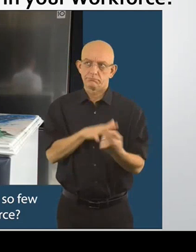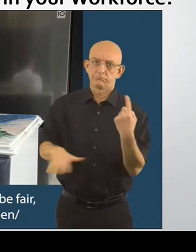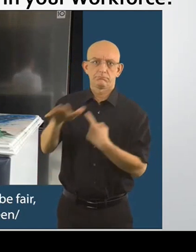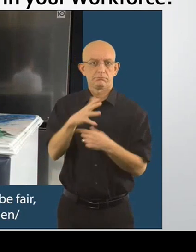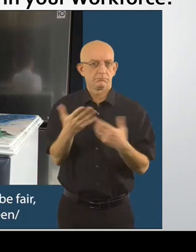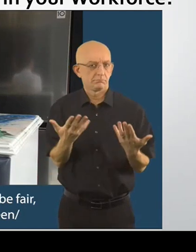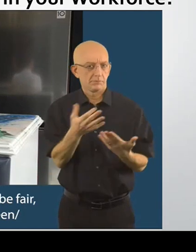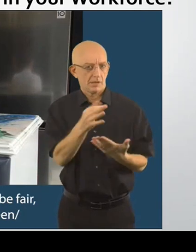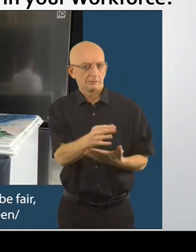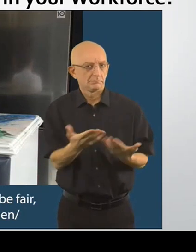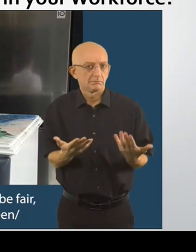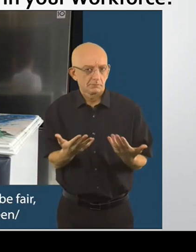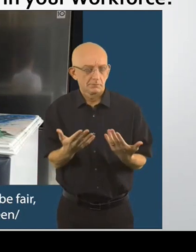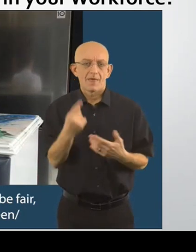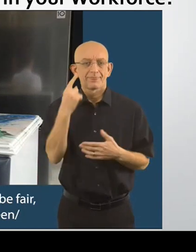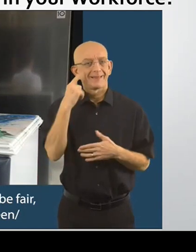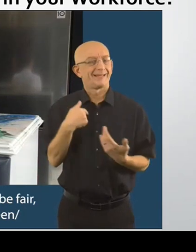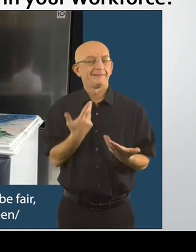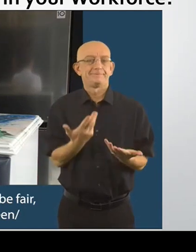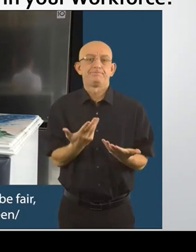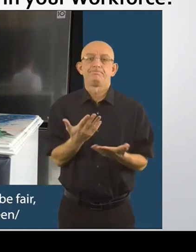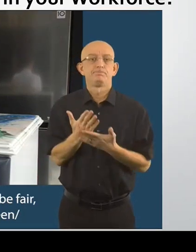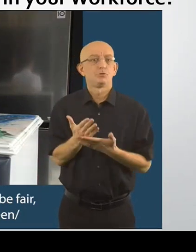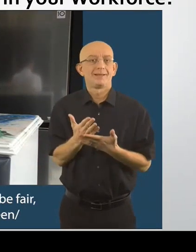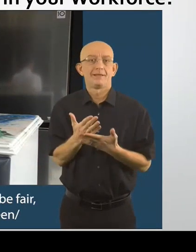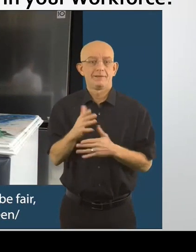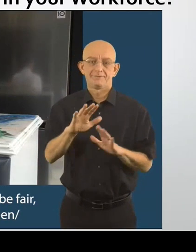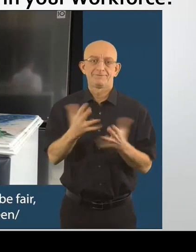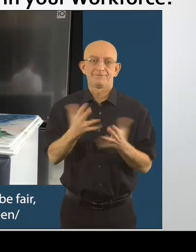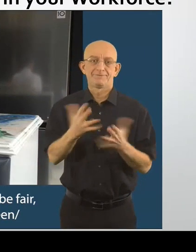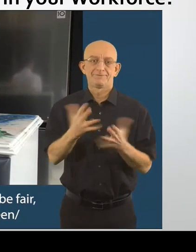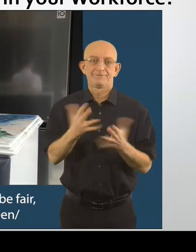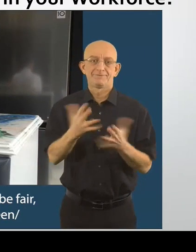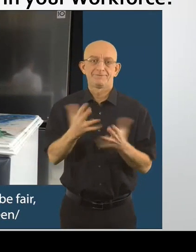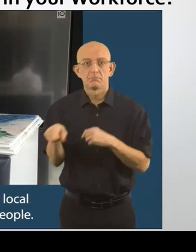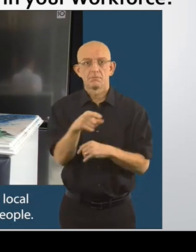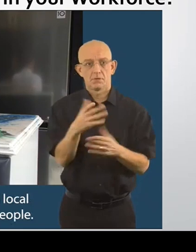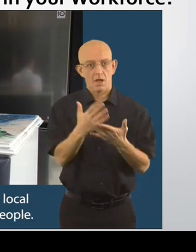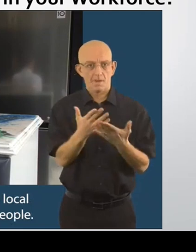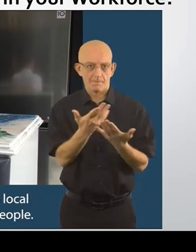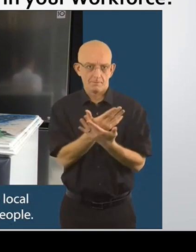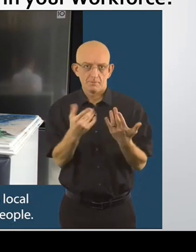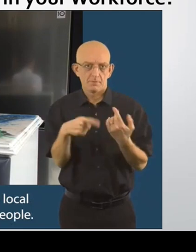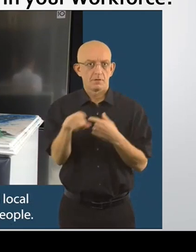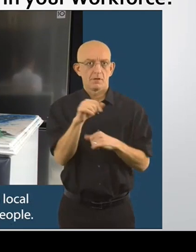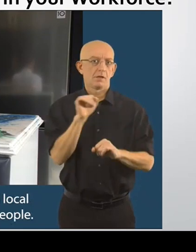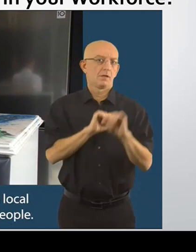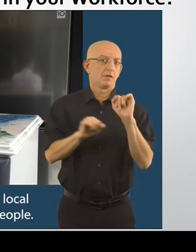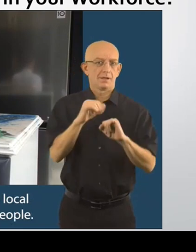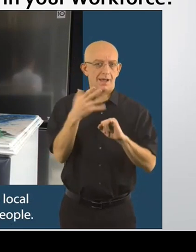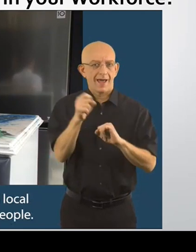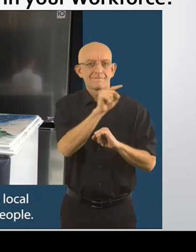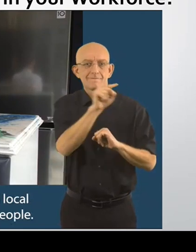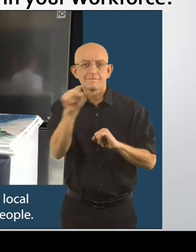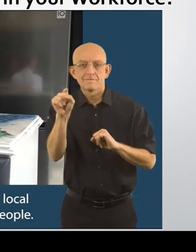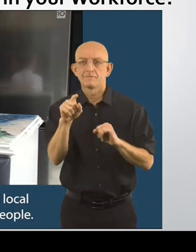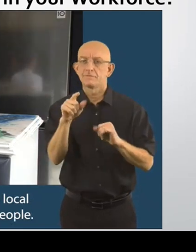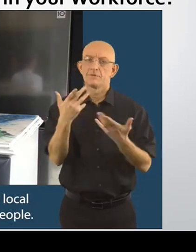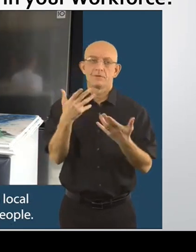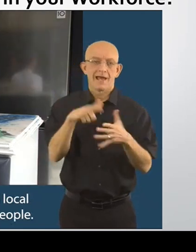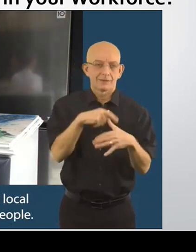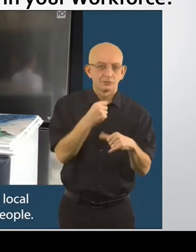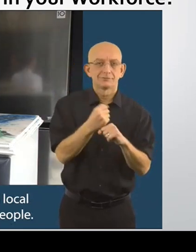the workforce? I think it's lack of engagement, to be fair. I think that over the years there's a reluctance for agencies